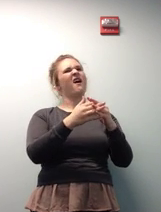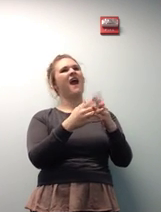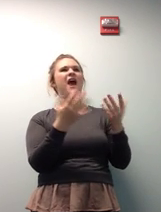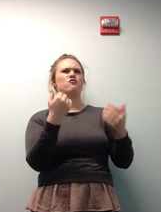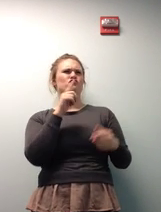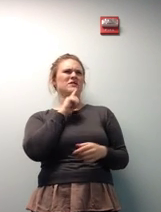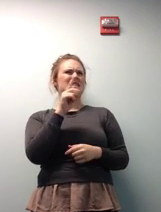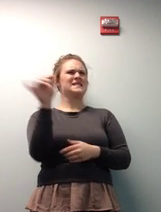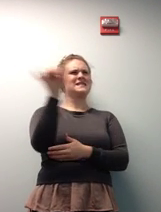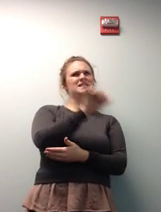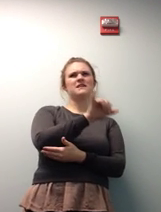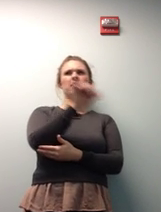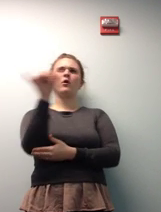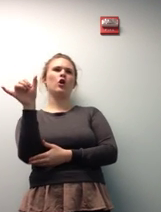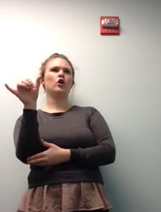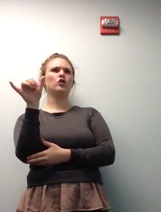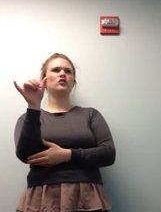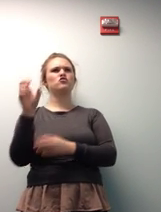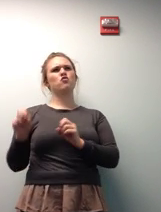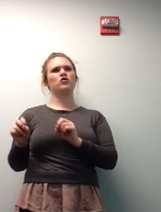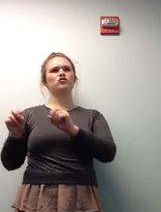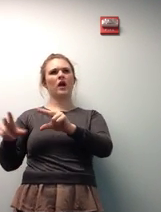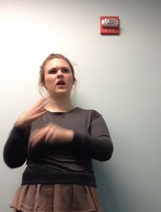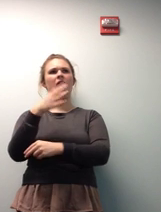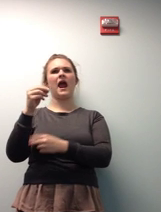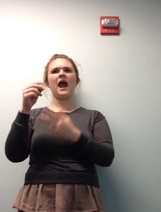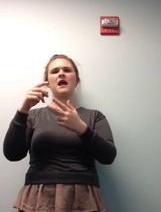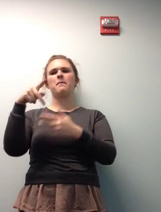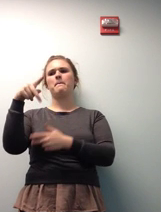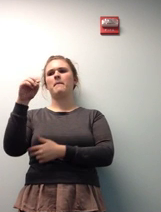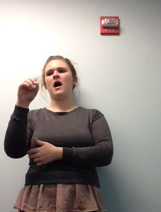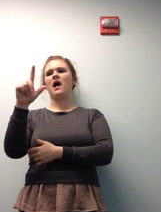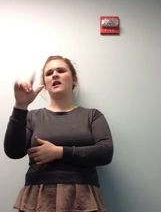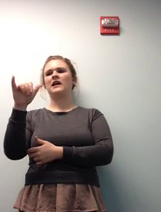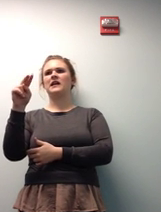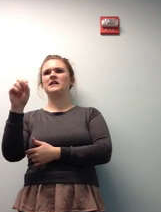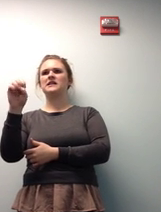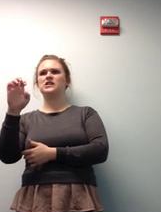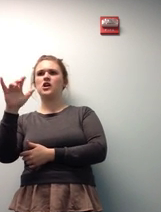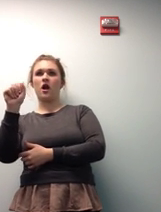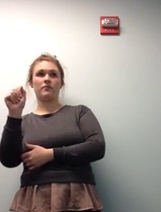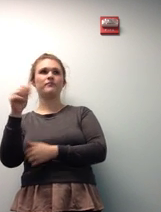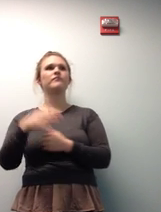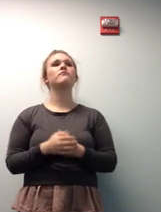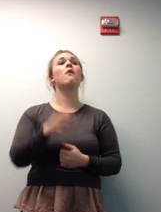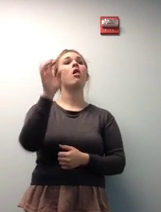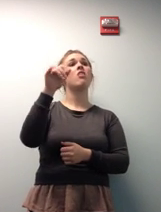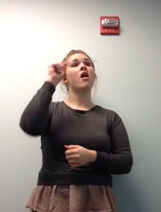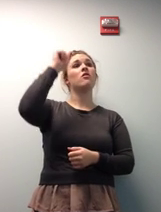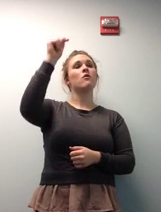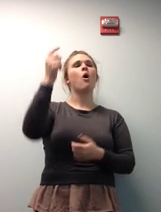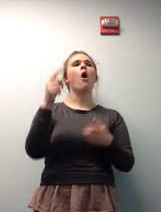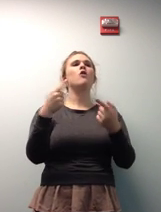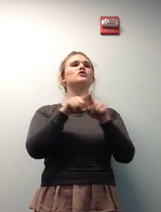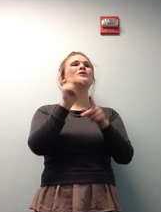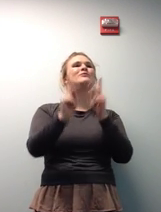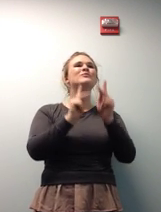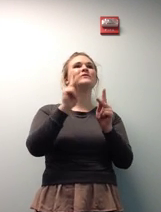traits to those of Australia and Polynesia. This theory would also mean people would have had to use boats, but